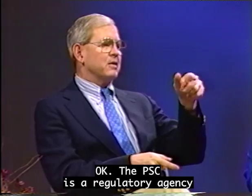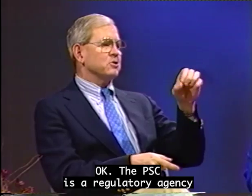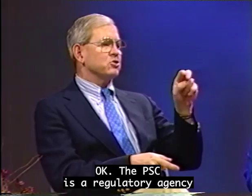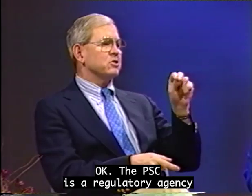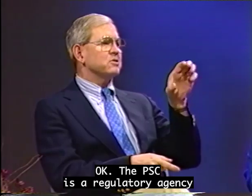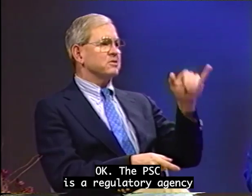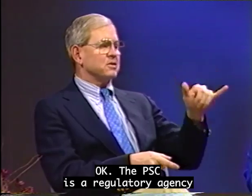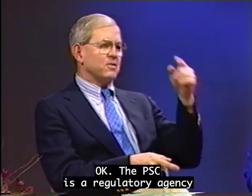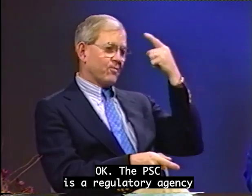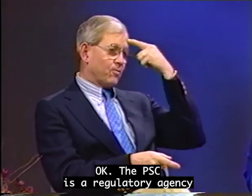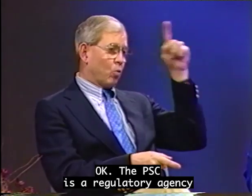regulatory agency